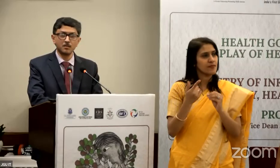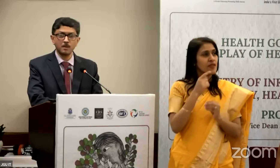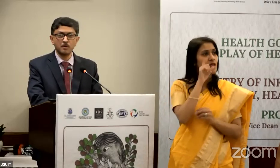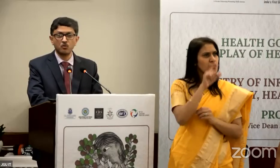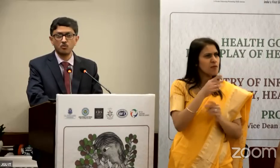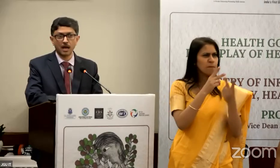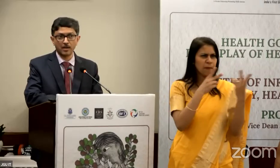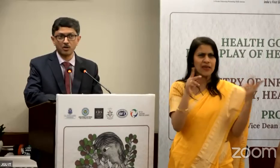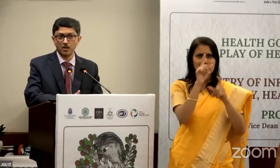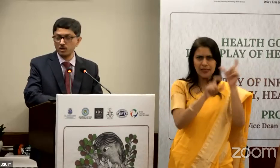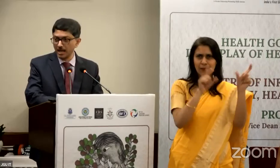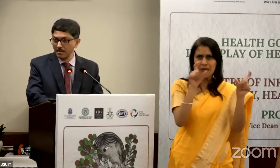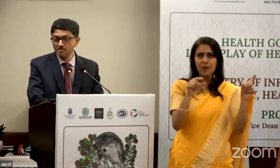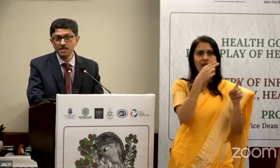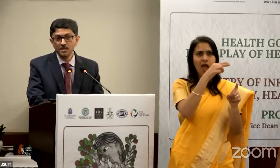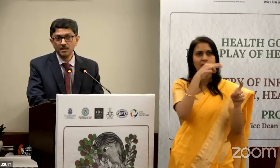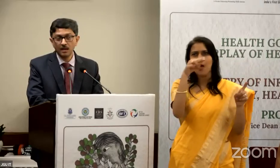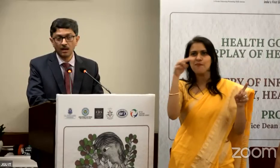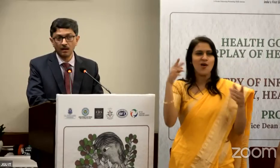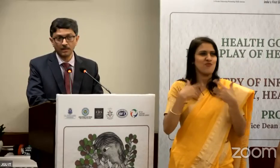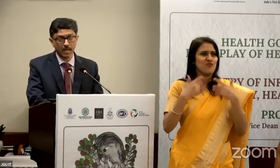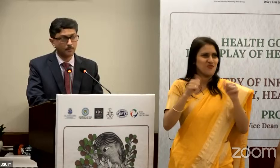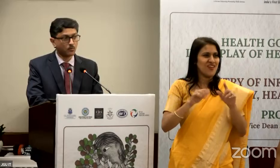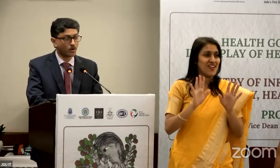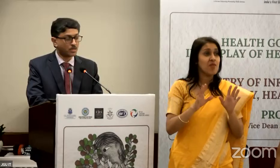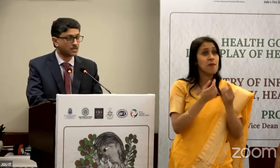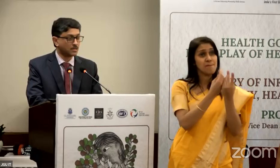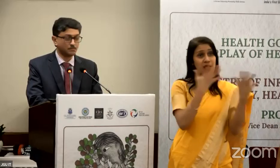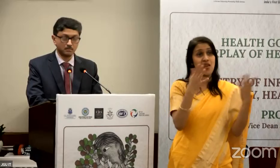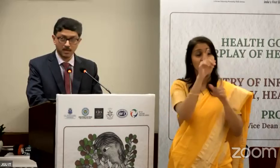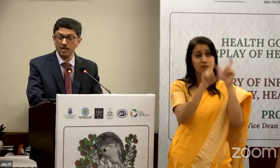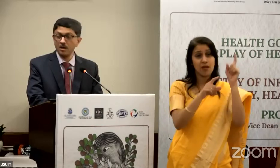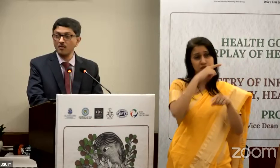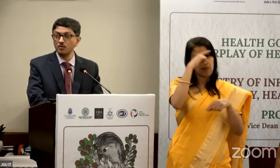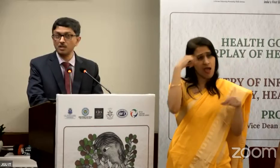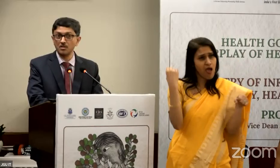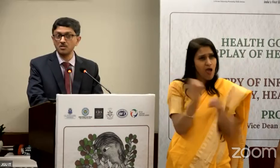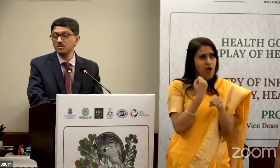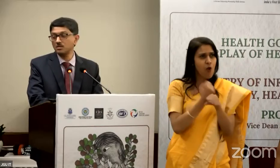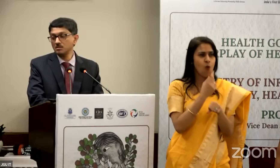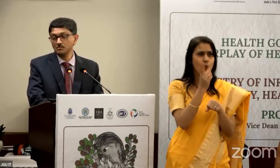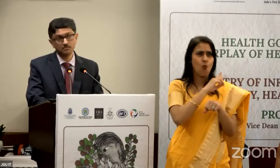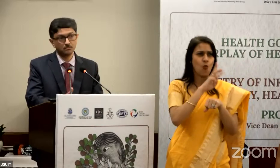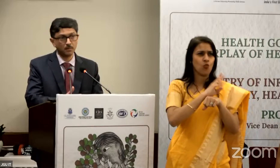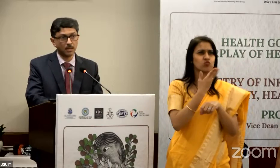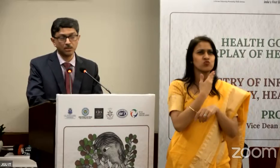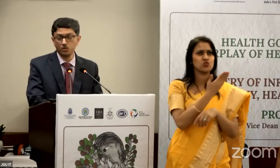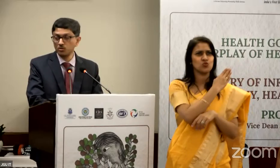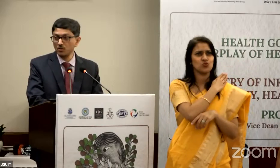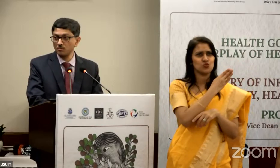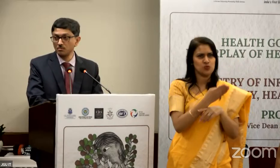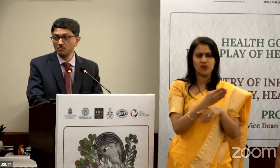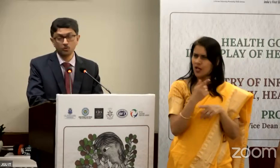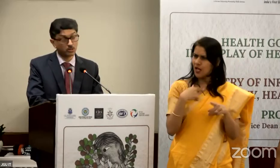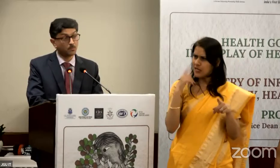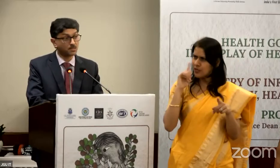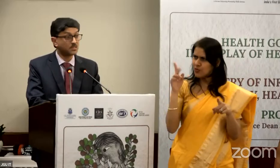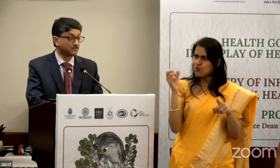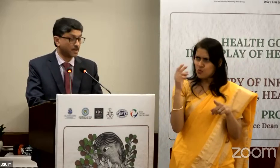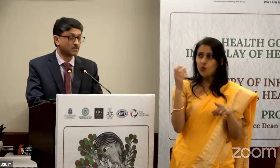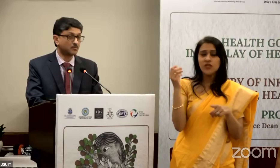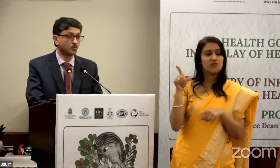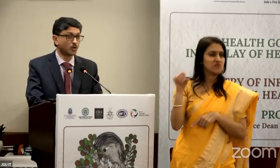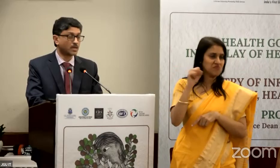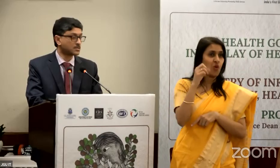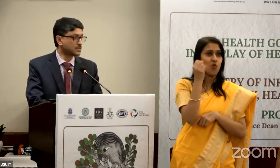Pavanish, many of the people whom I cannot actually name. They have been working really hard for the last, maybe I think 2-3 months,